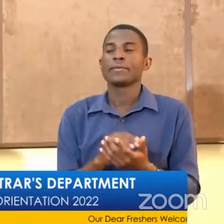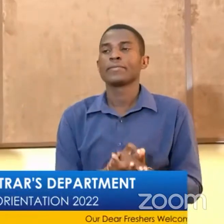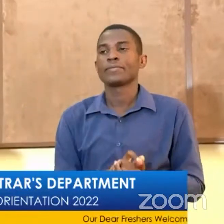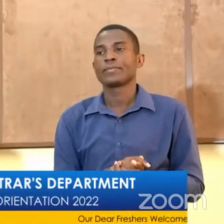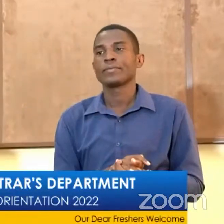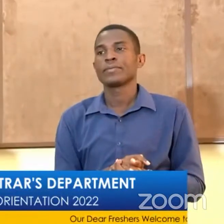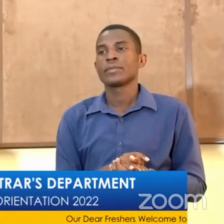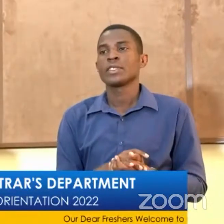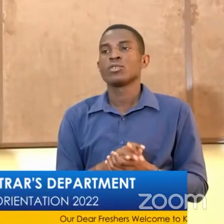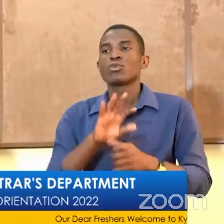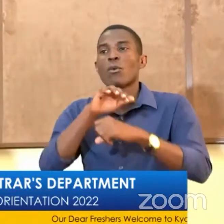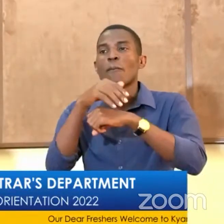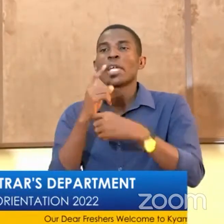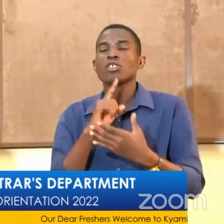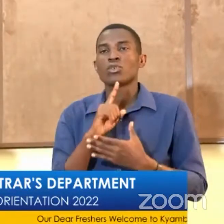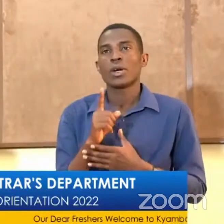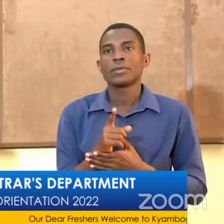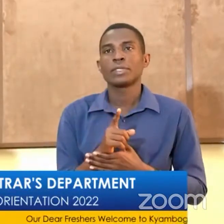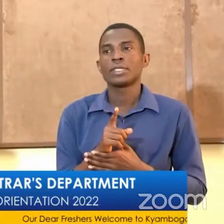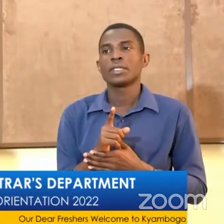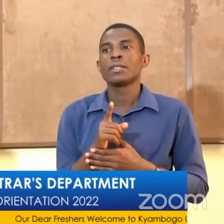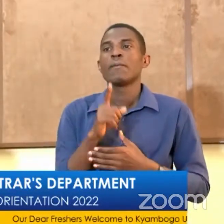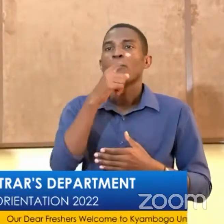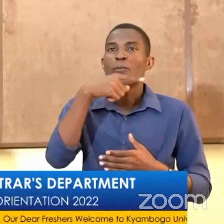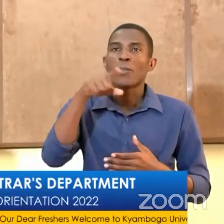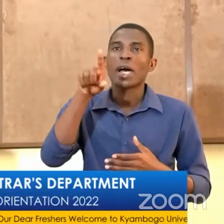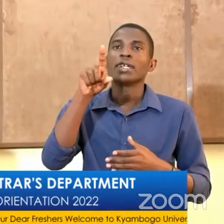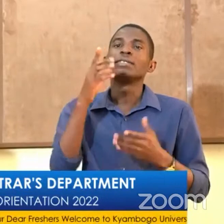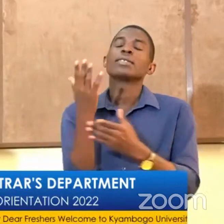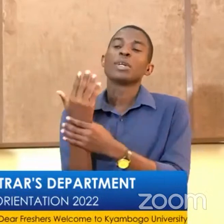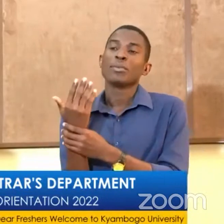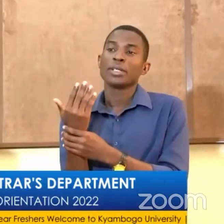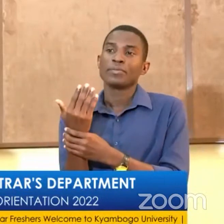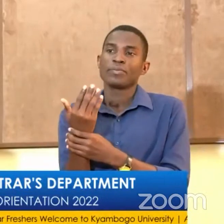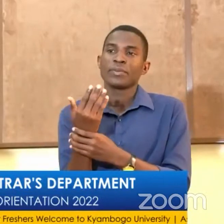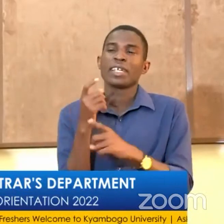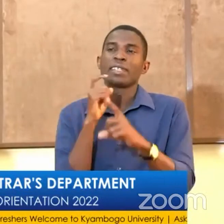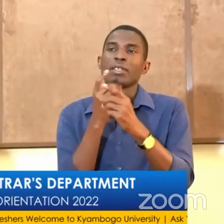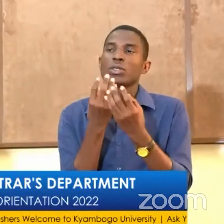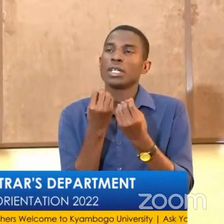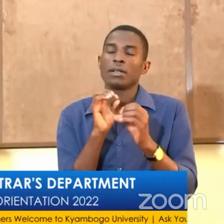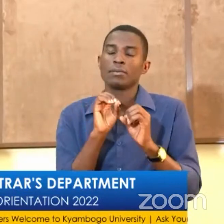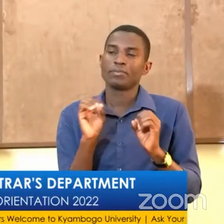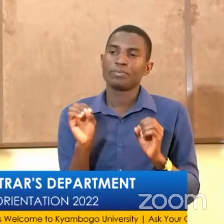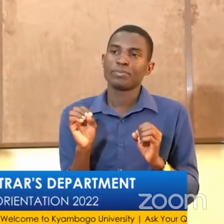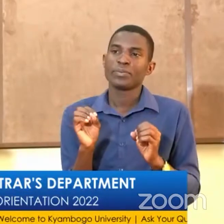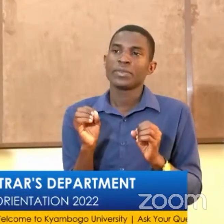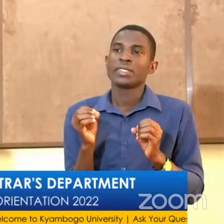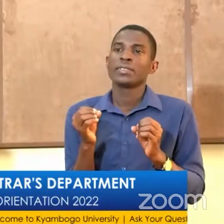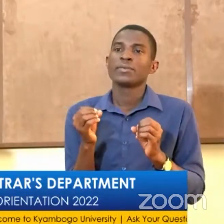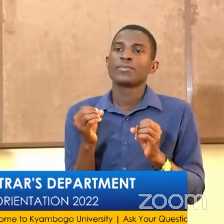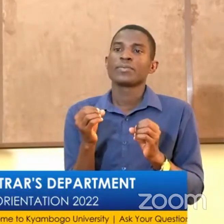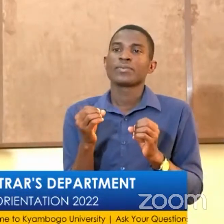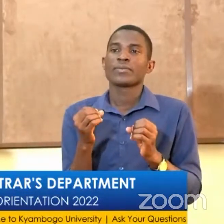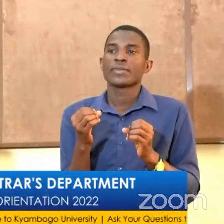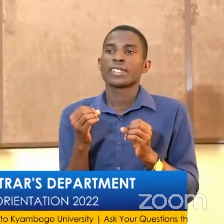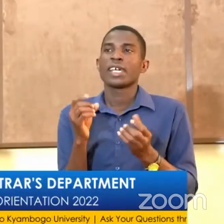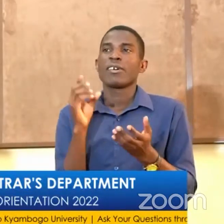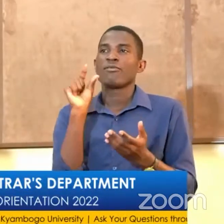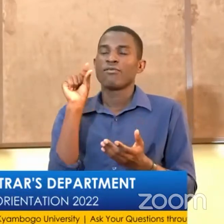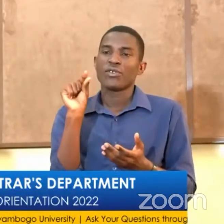So make sure you pass these papers. And they are not very difficult. There are very few cases we have